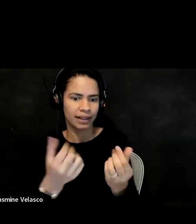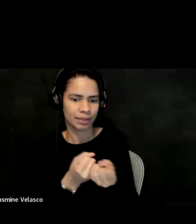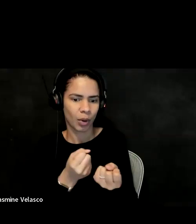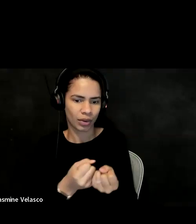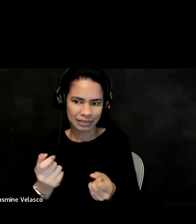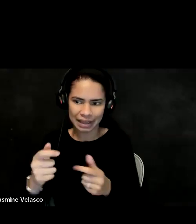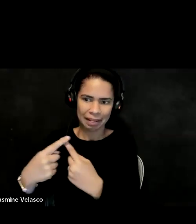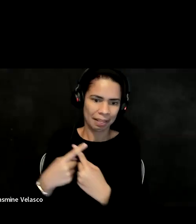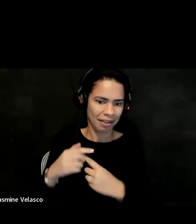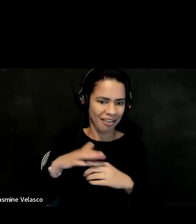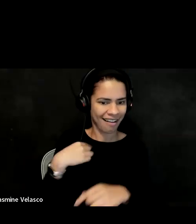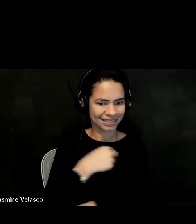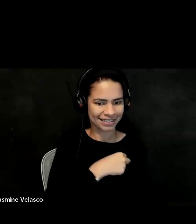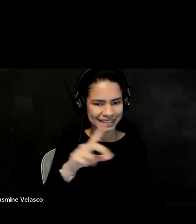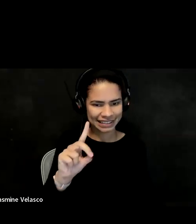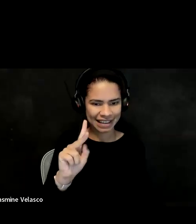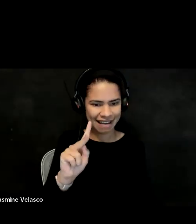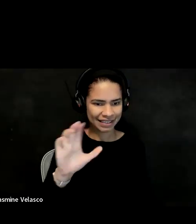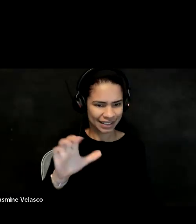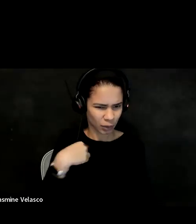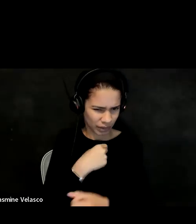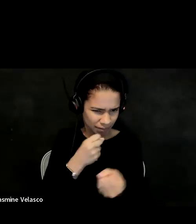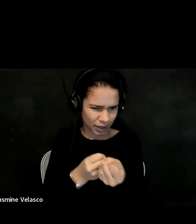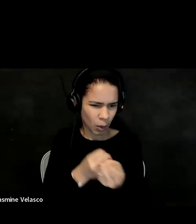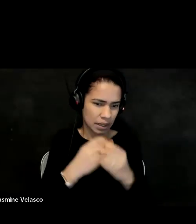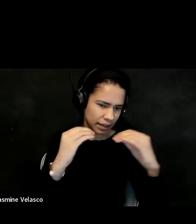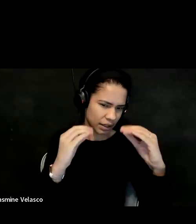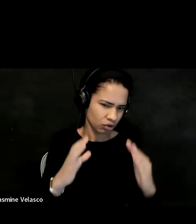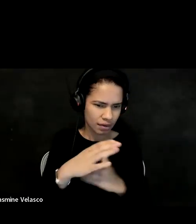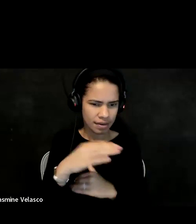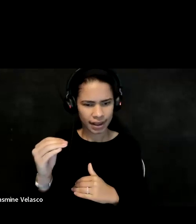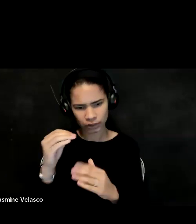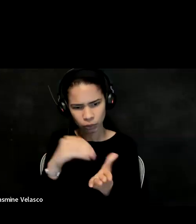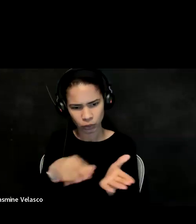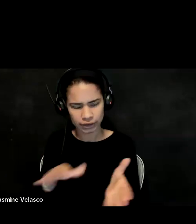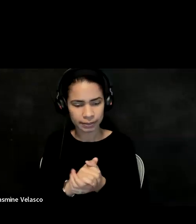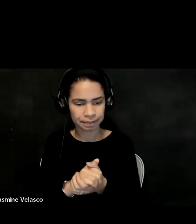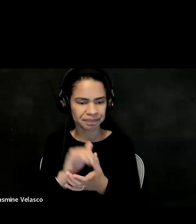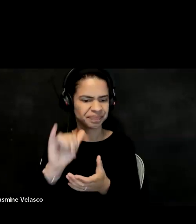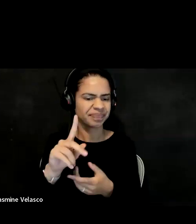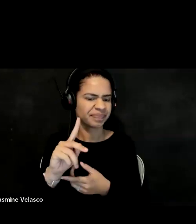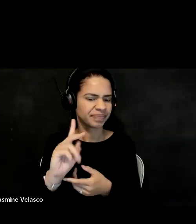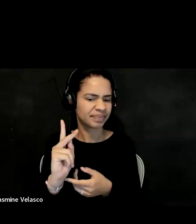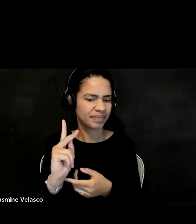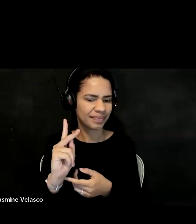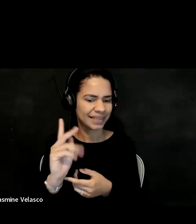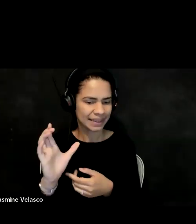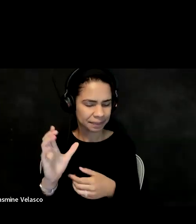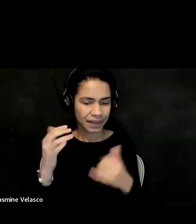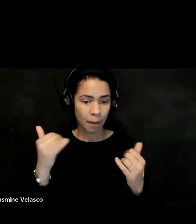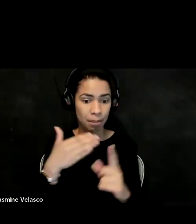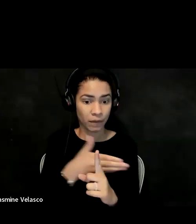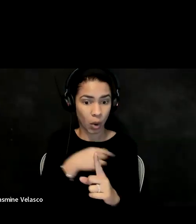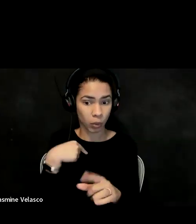that. So that's a little bit about the DKC. And before we start getting into talking about how we